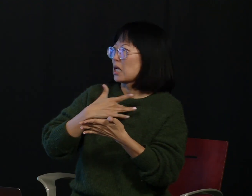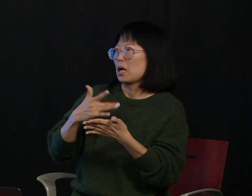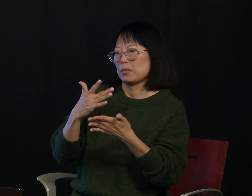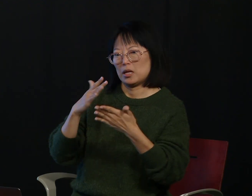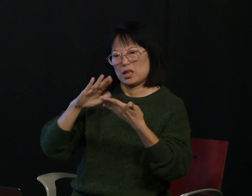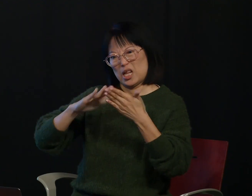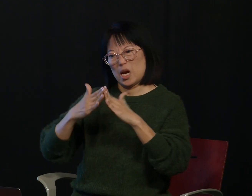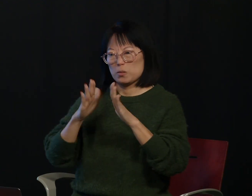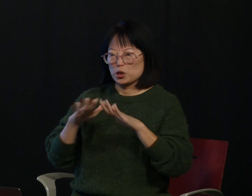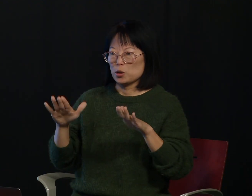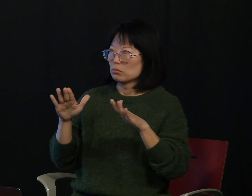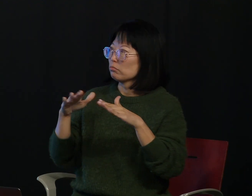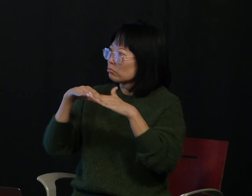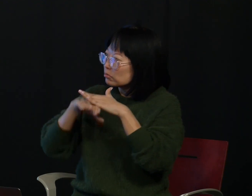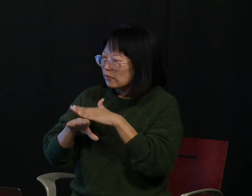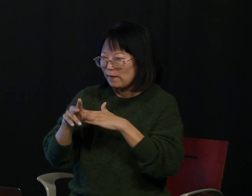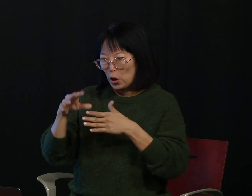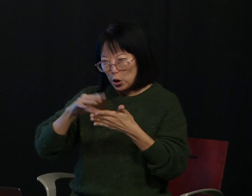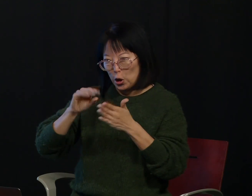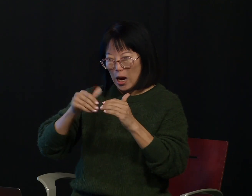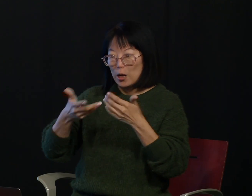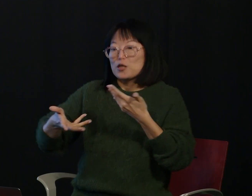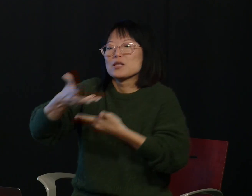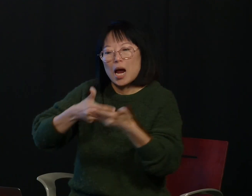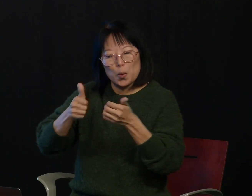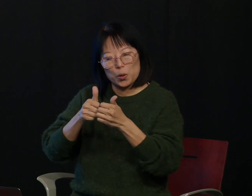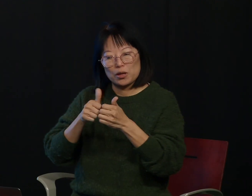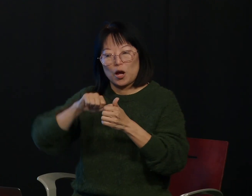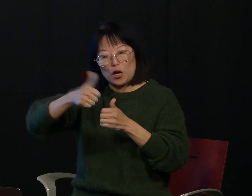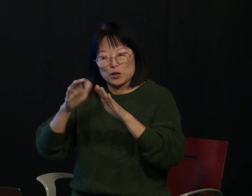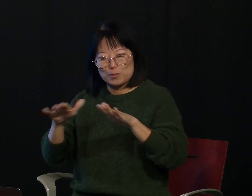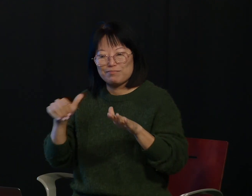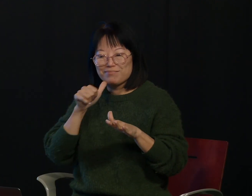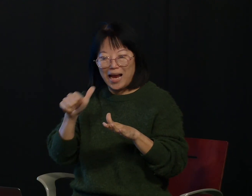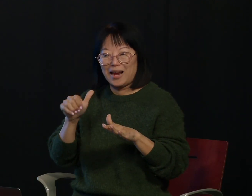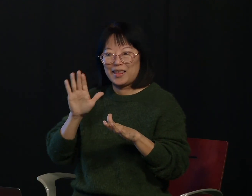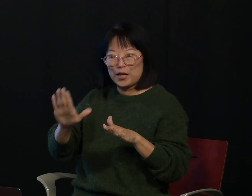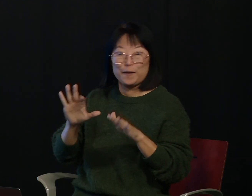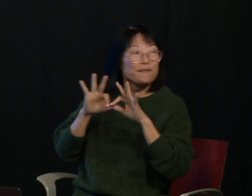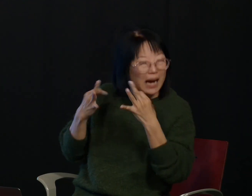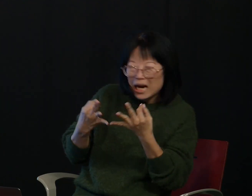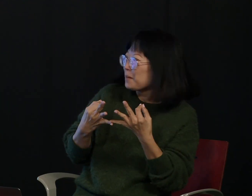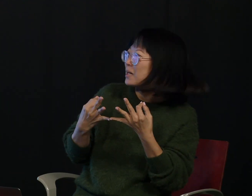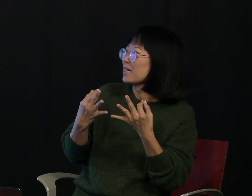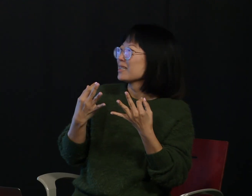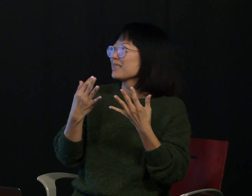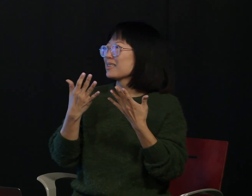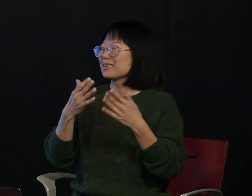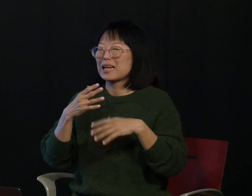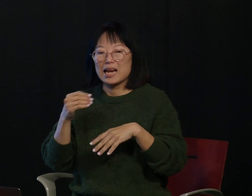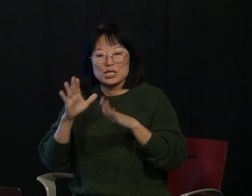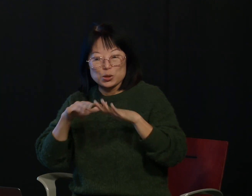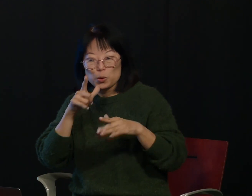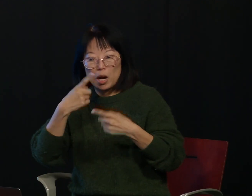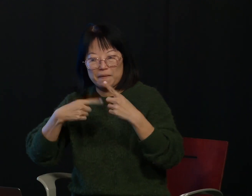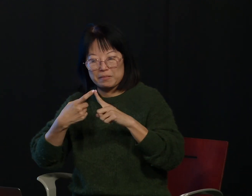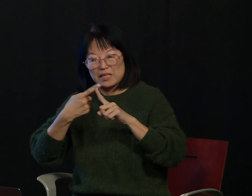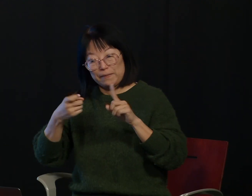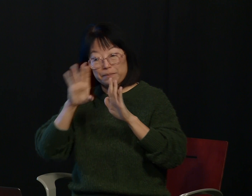school, children enter, they socialize with other children that are not their family members. Children who come from different backgrounds,